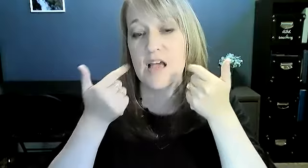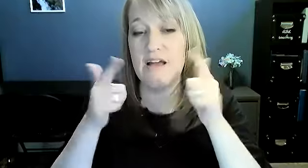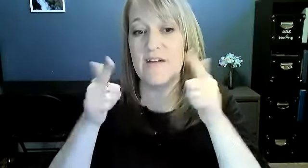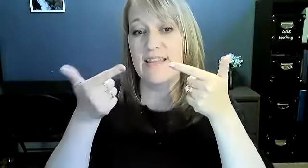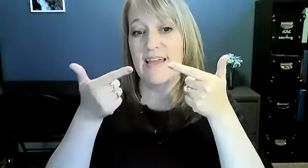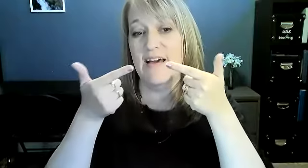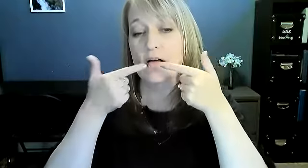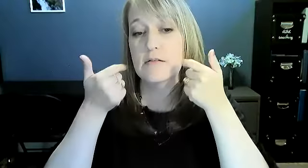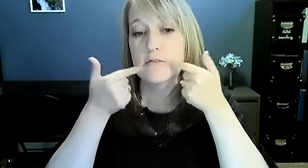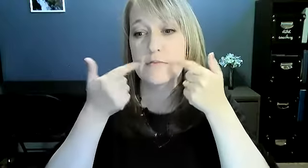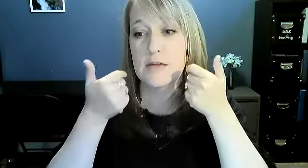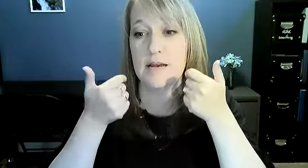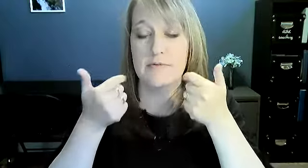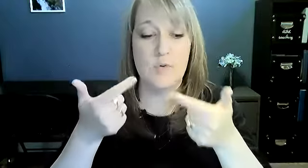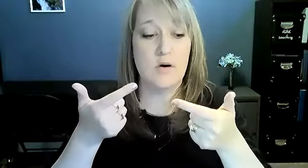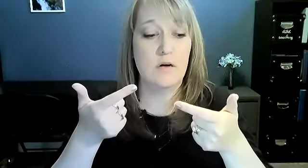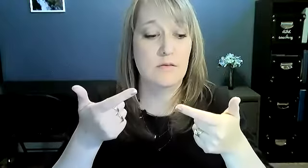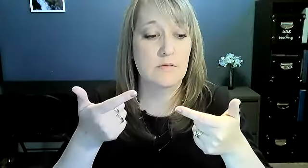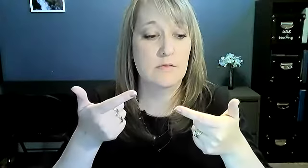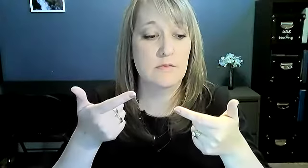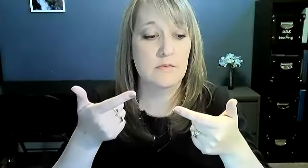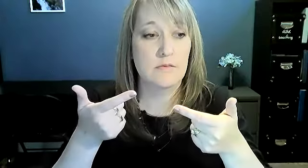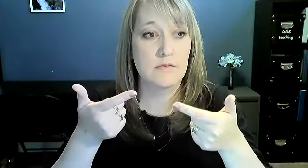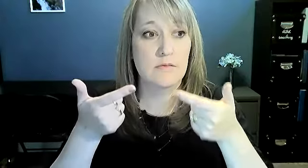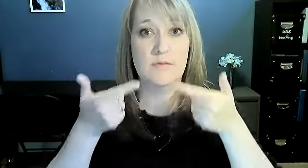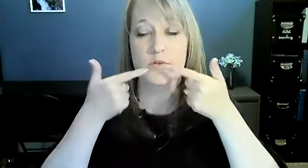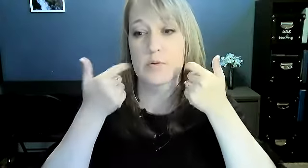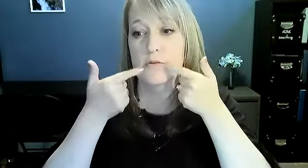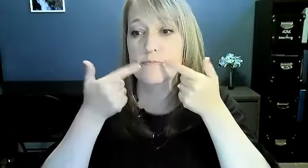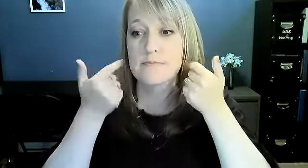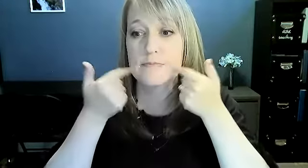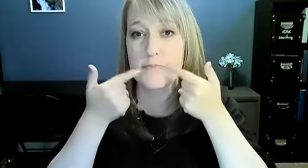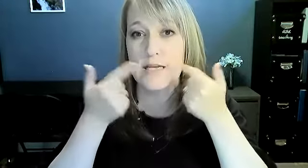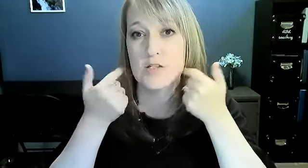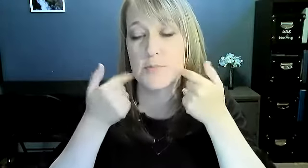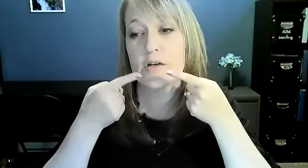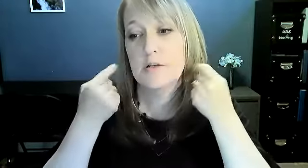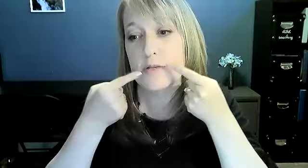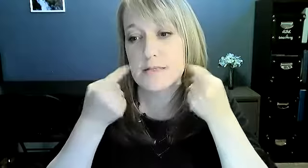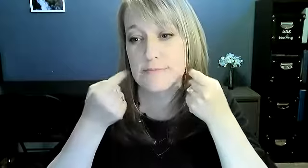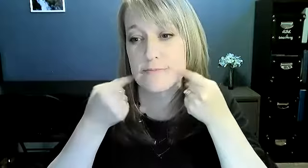I find the L kind of more comfortable hand shape, or you can do this.